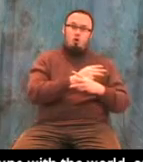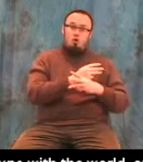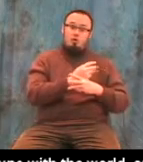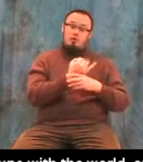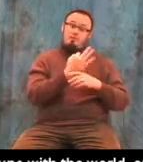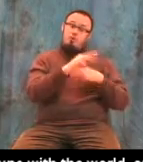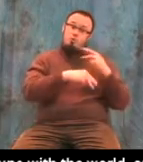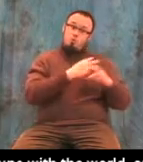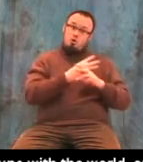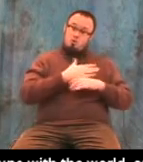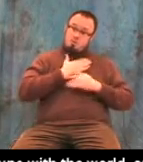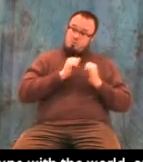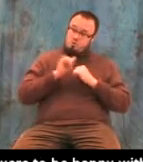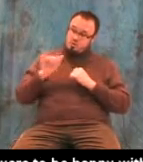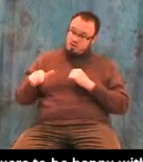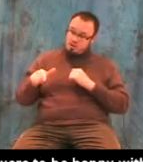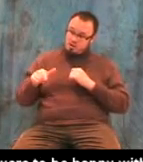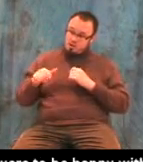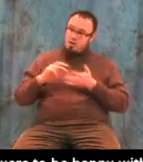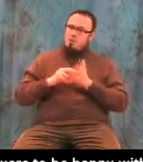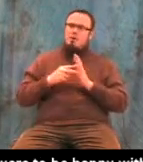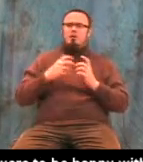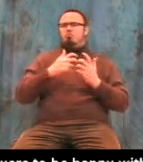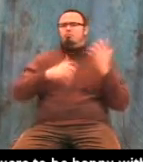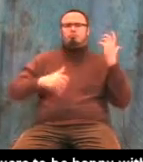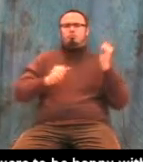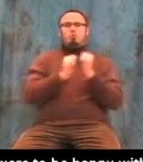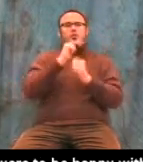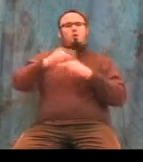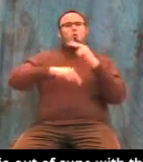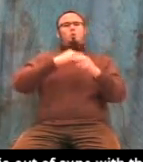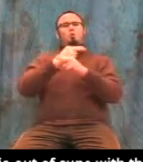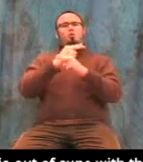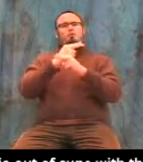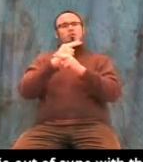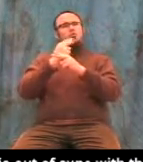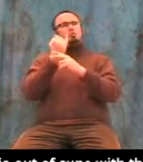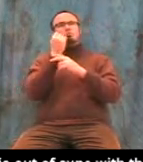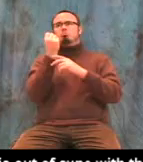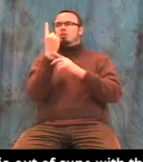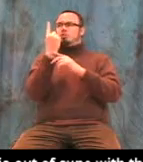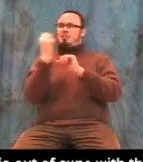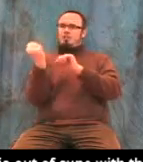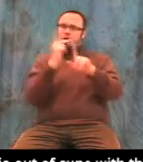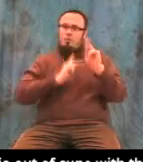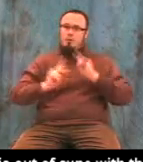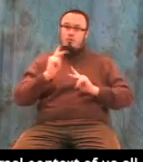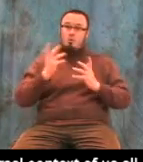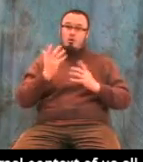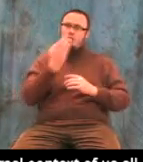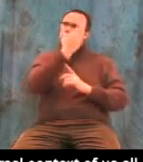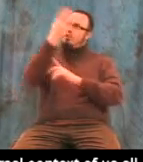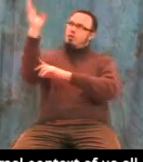if the world were to be happy with that, it is out of sync with the universal context of us all, God.